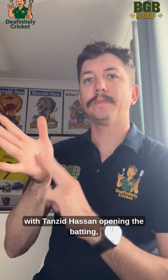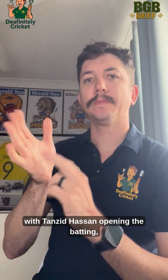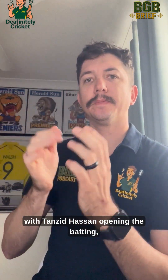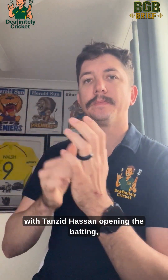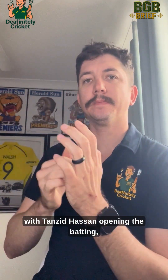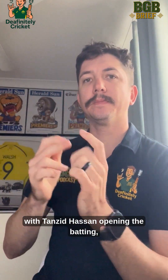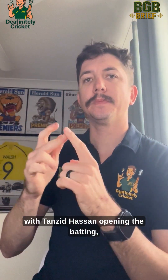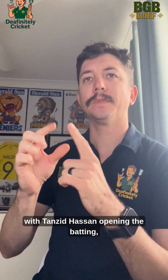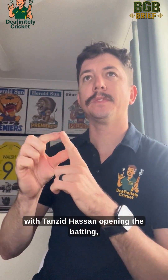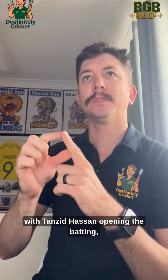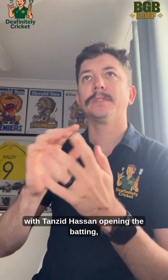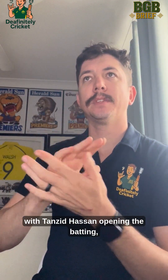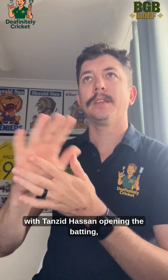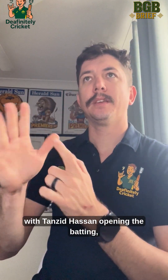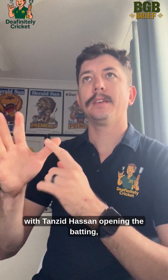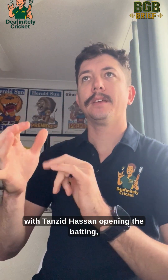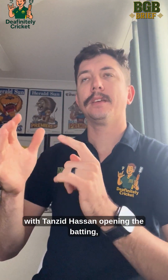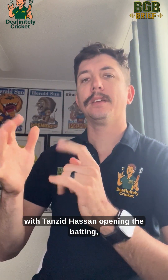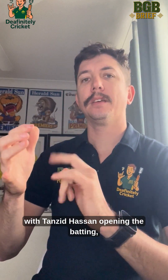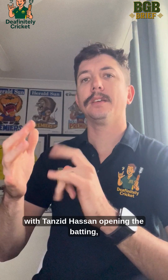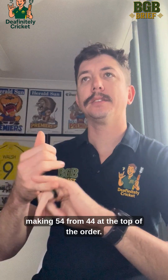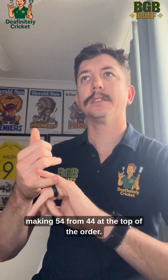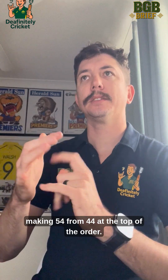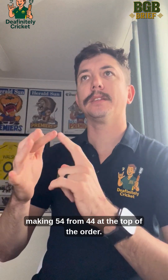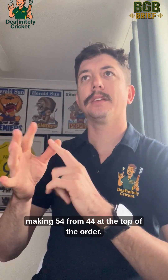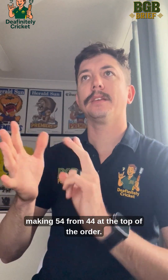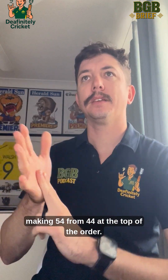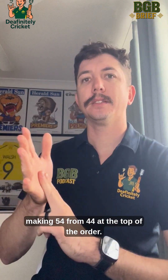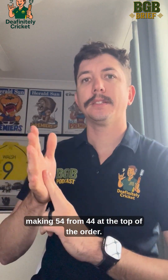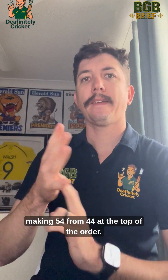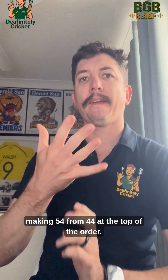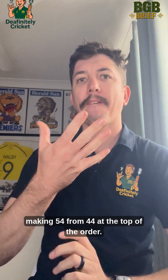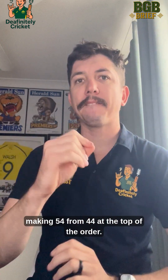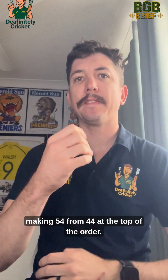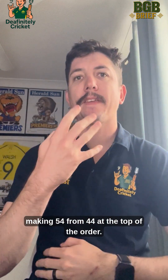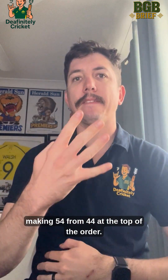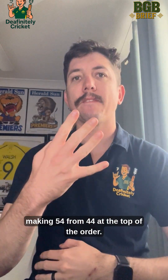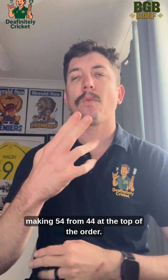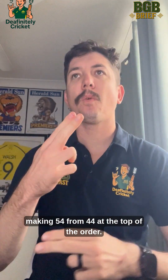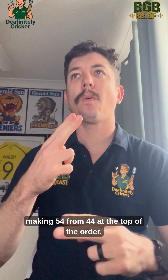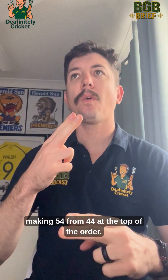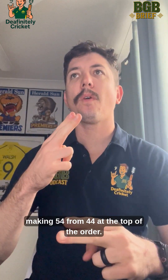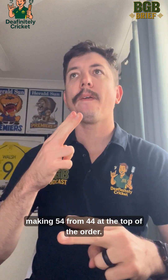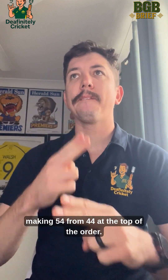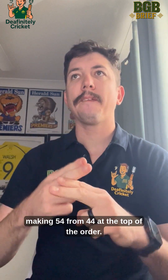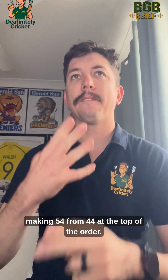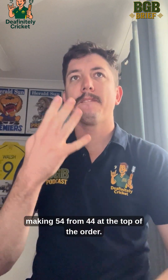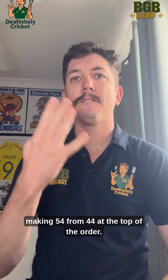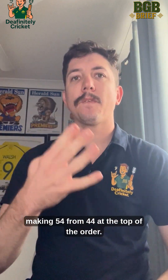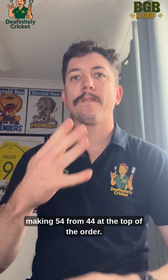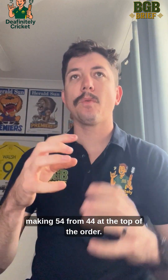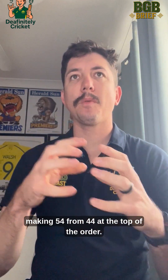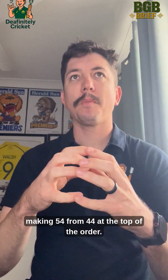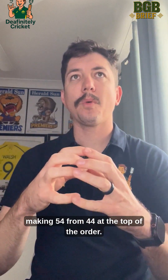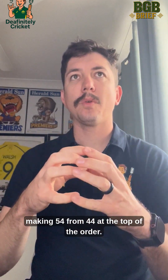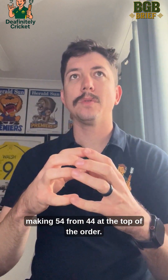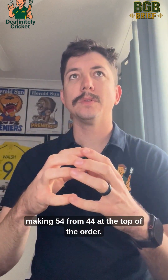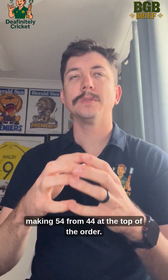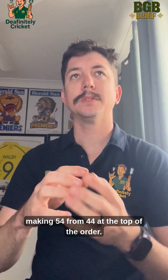with Tanzid Hassan opening the batting, making 54 from 44 at the top of the order,